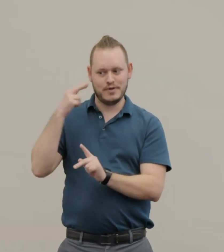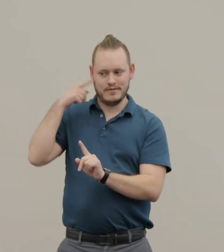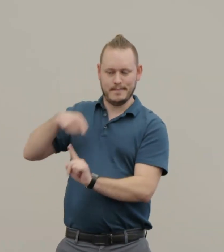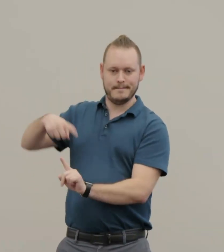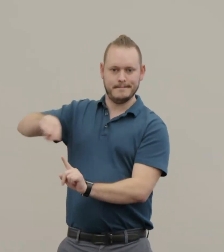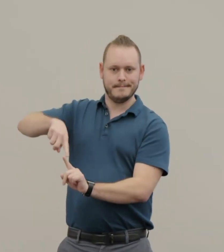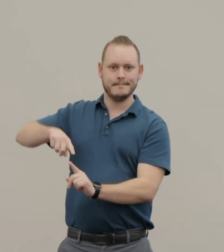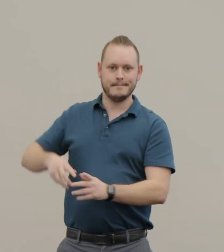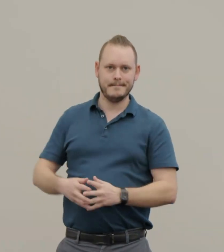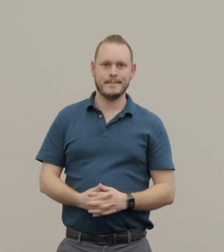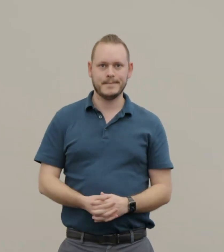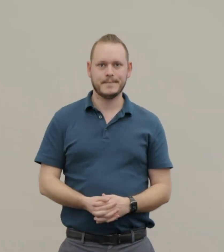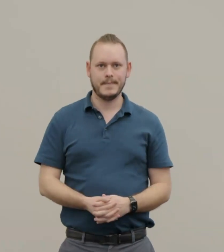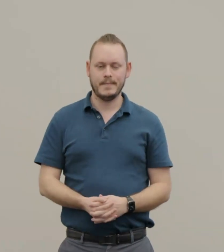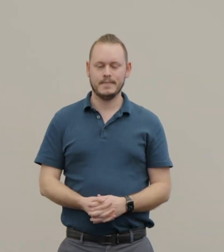work.